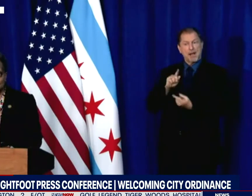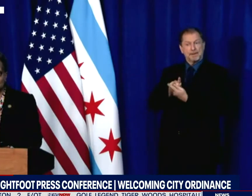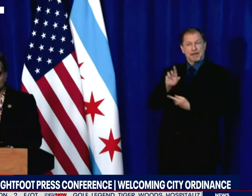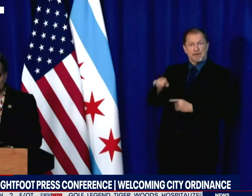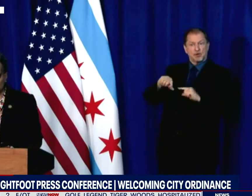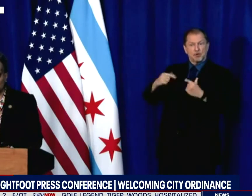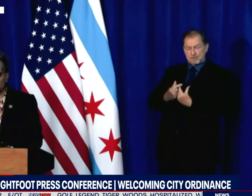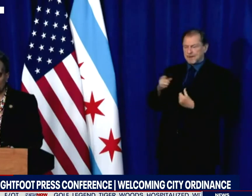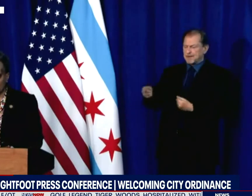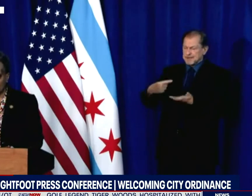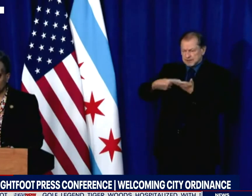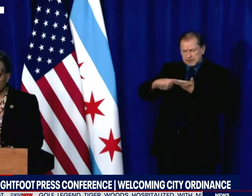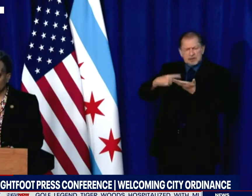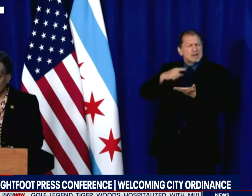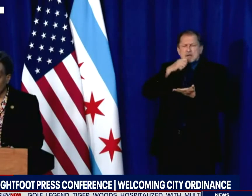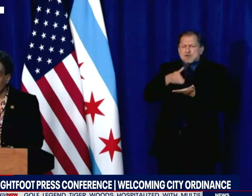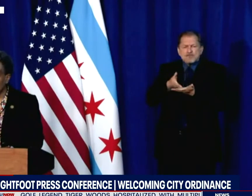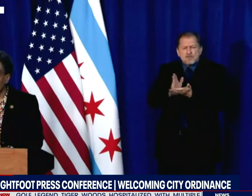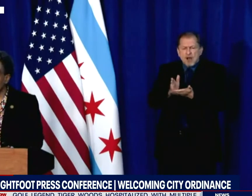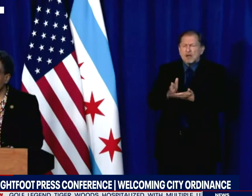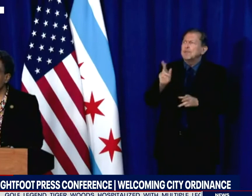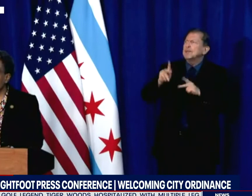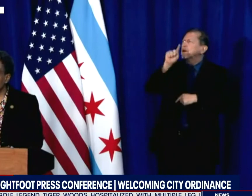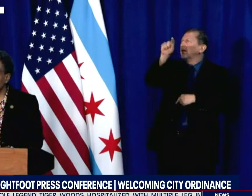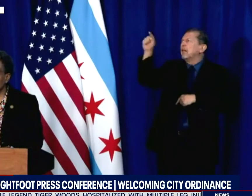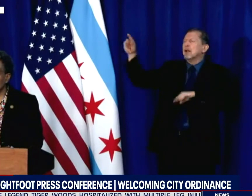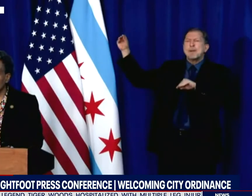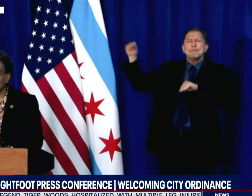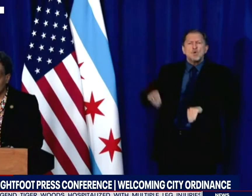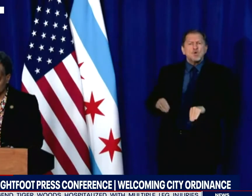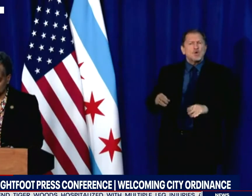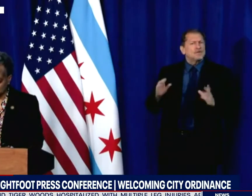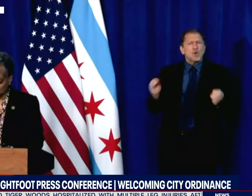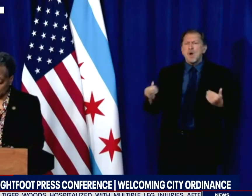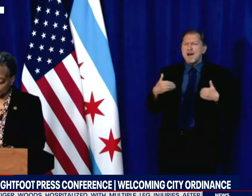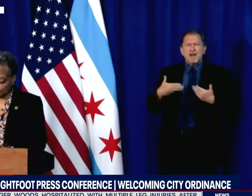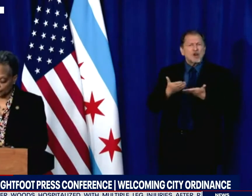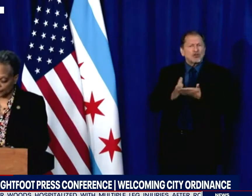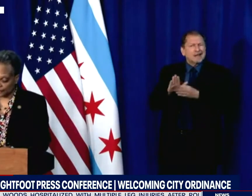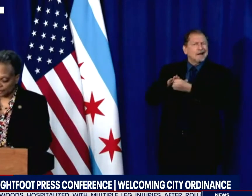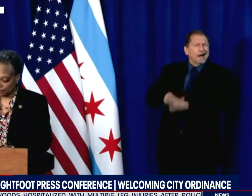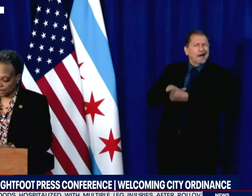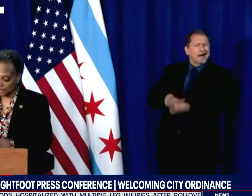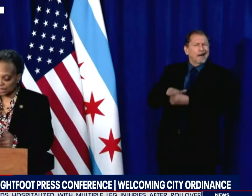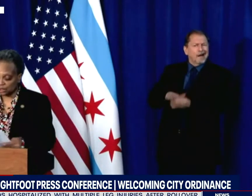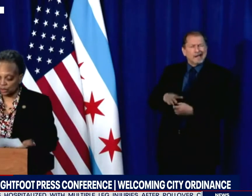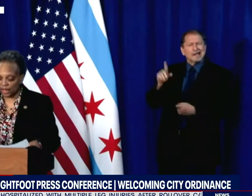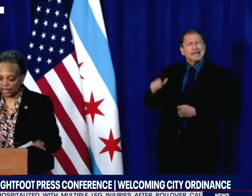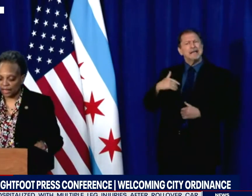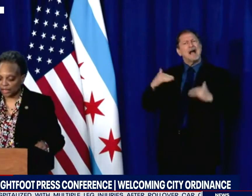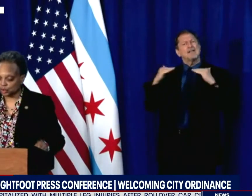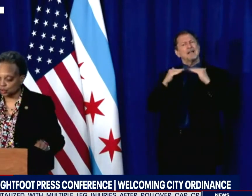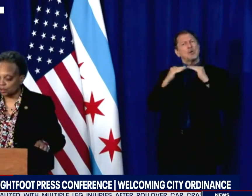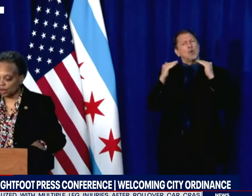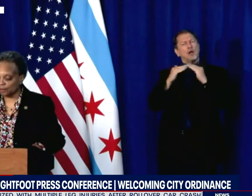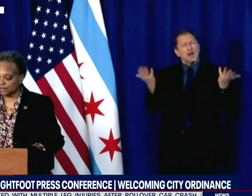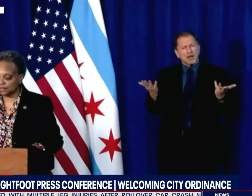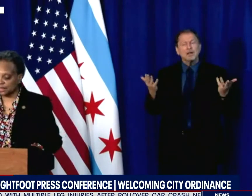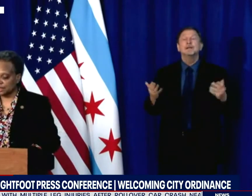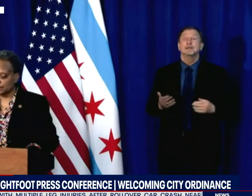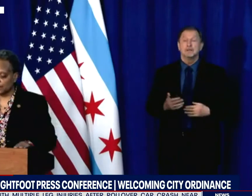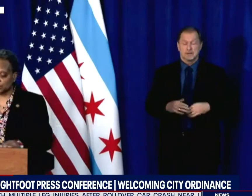this issue squarely on the map. That a necessary change needed to come because they knew that a